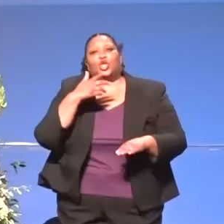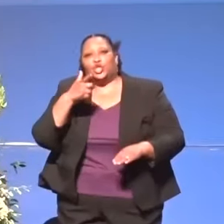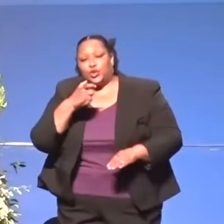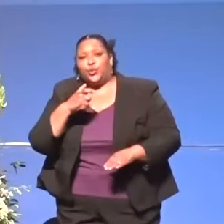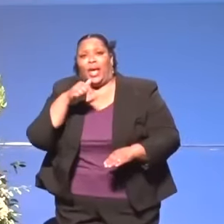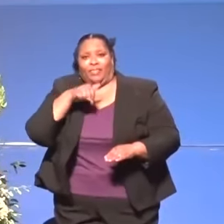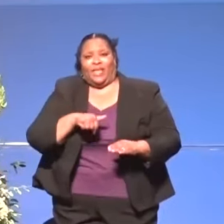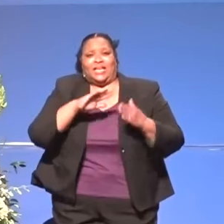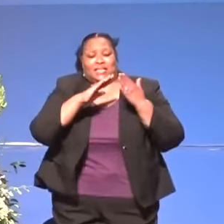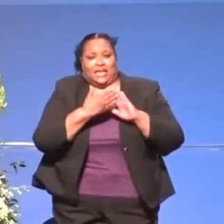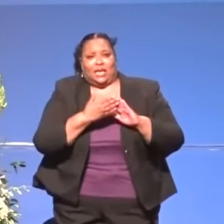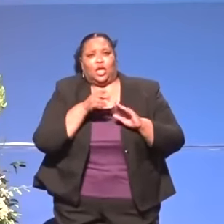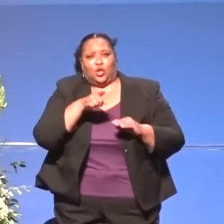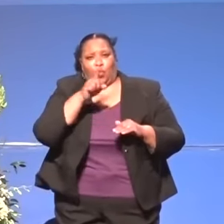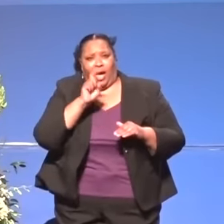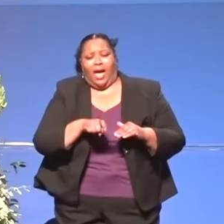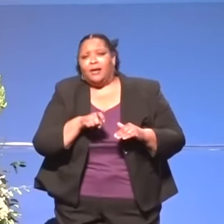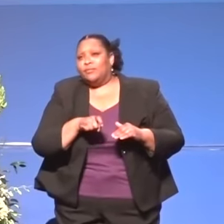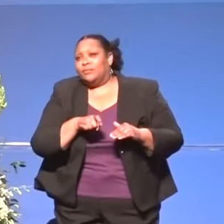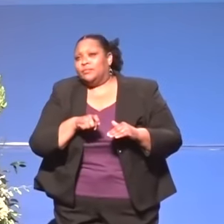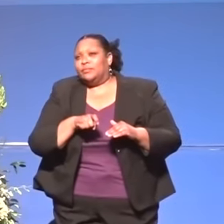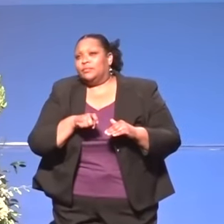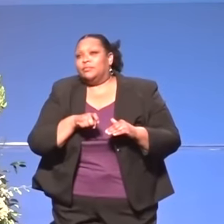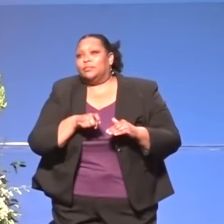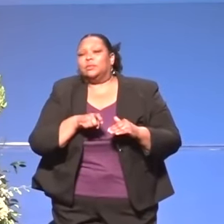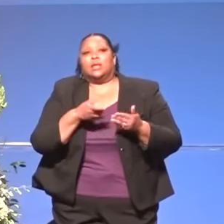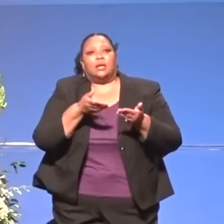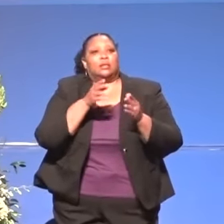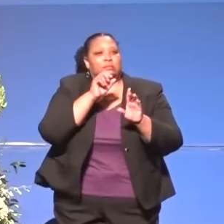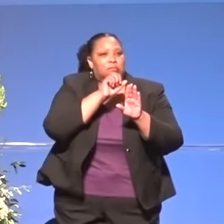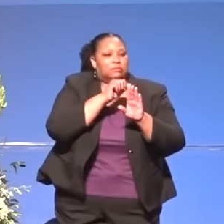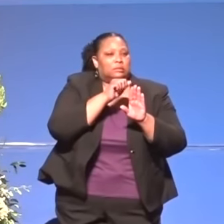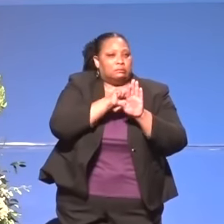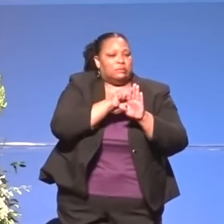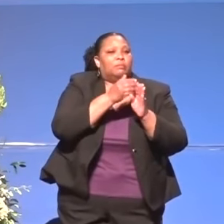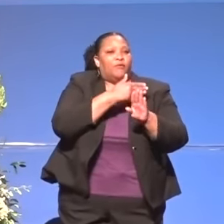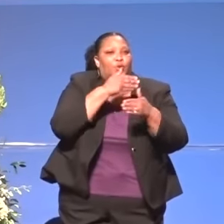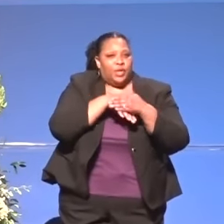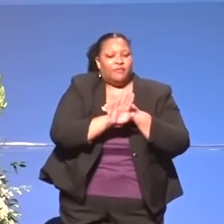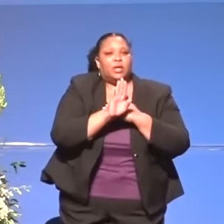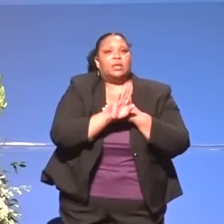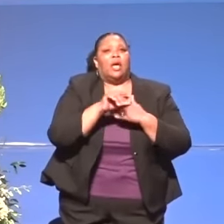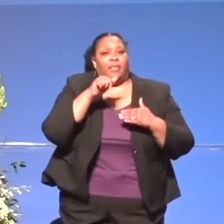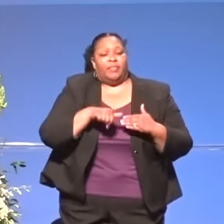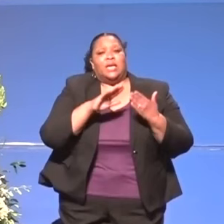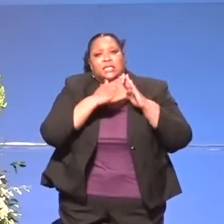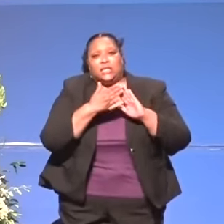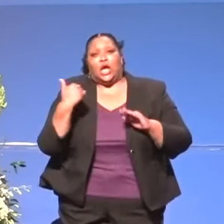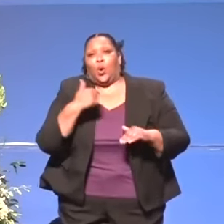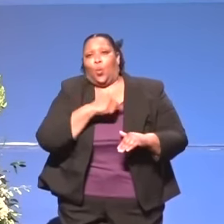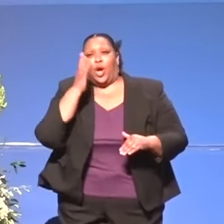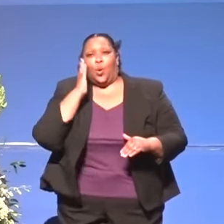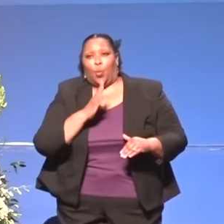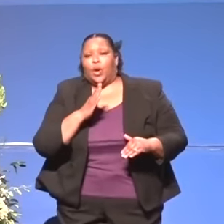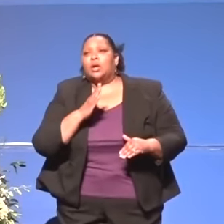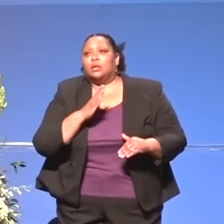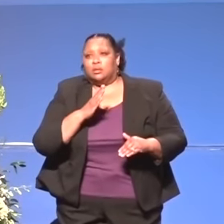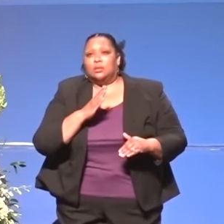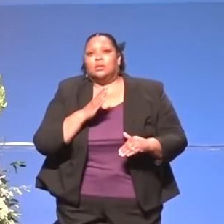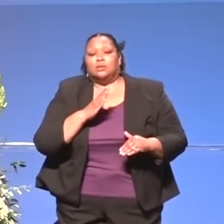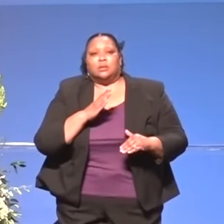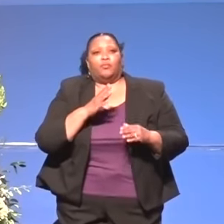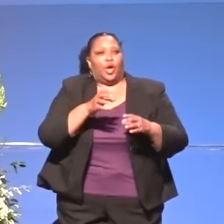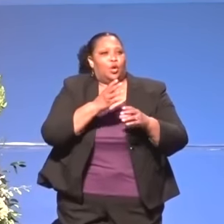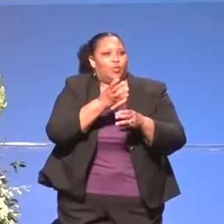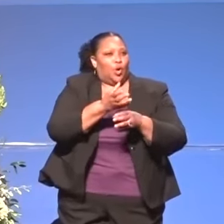In this city you have a duty to intervene in this city. We will require comprehensive